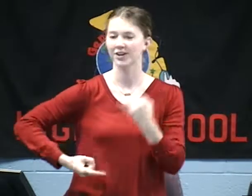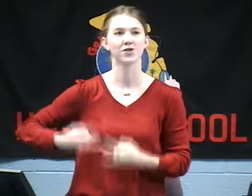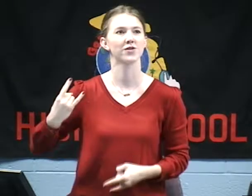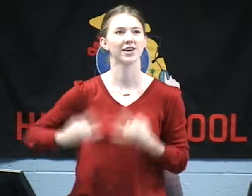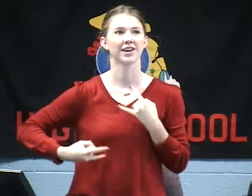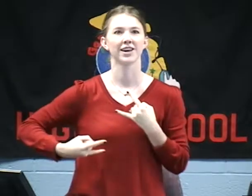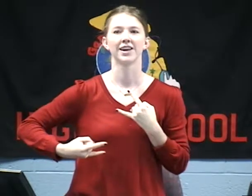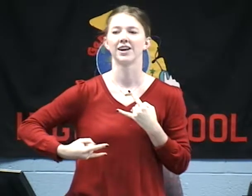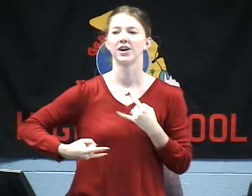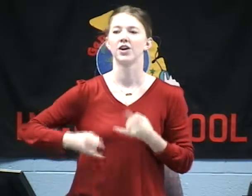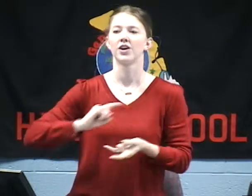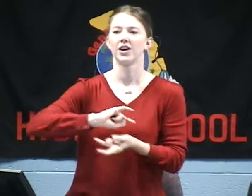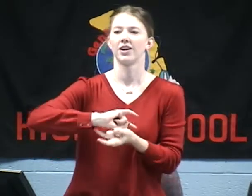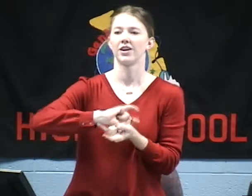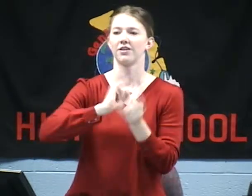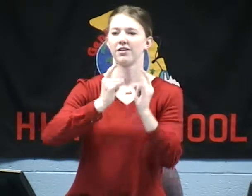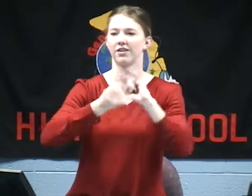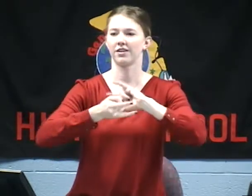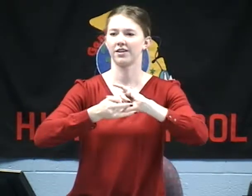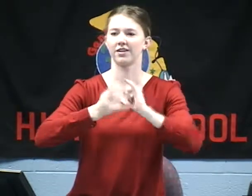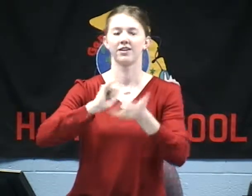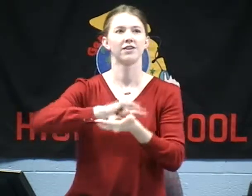Yeah, or like Oh, I found this where you sneak it